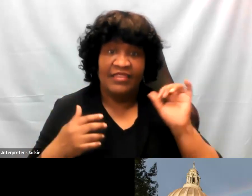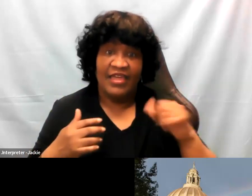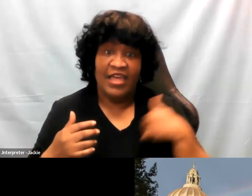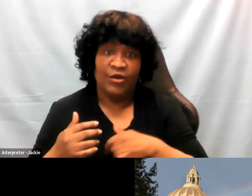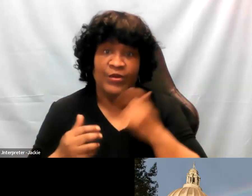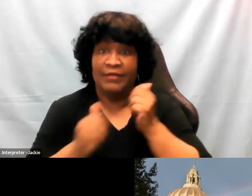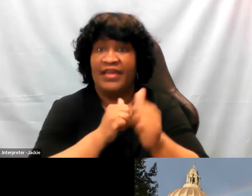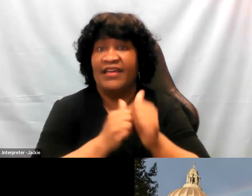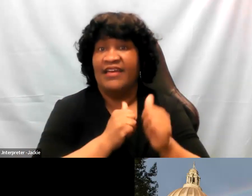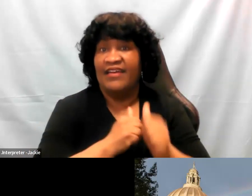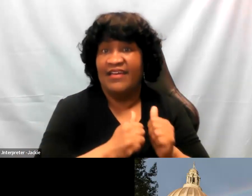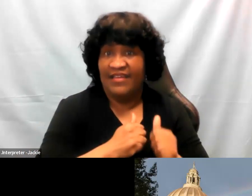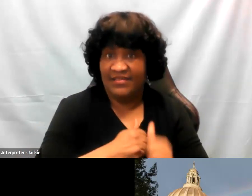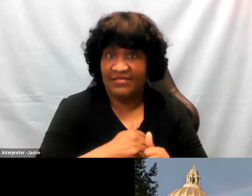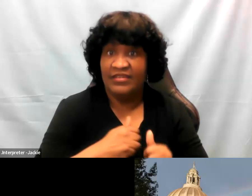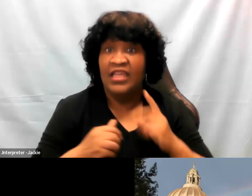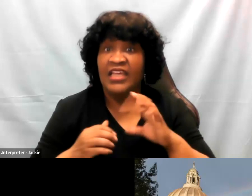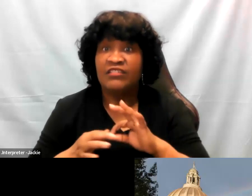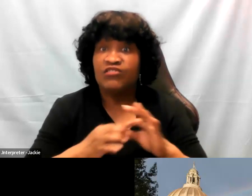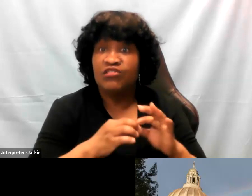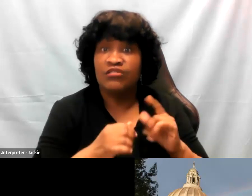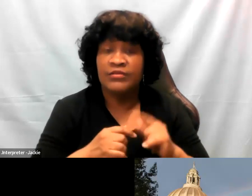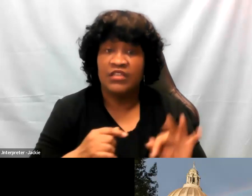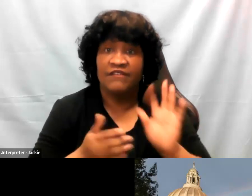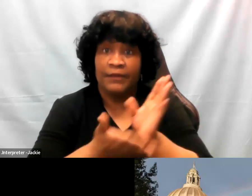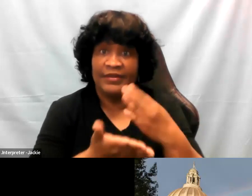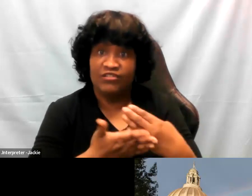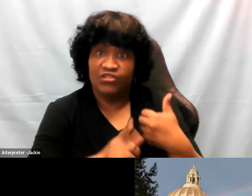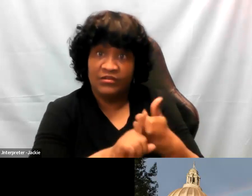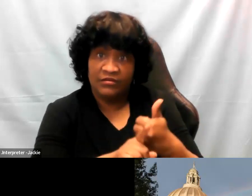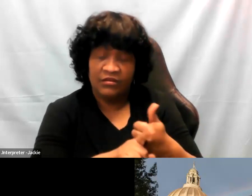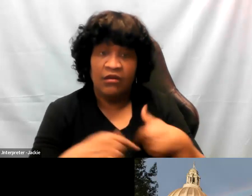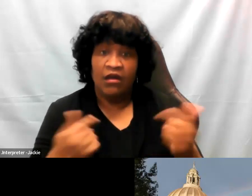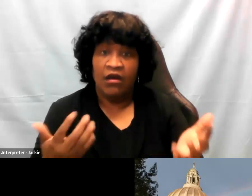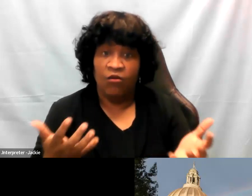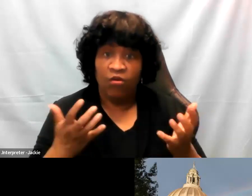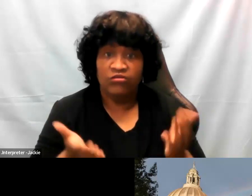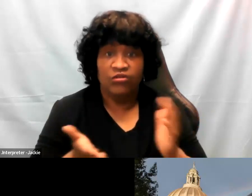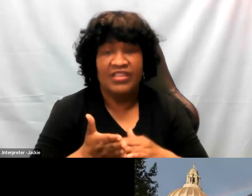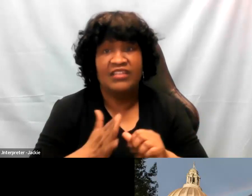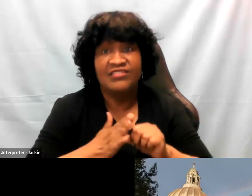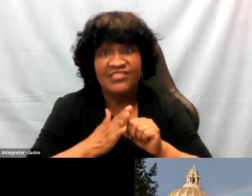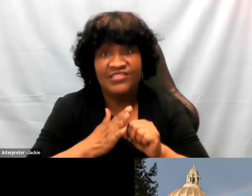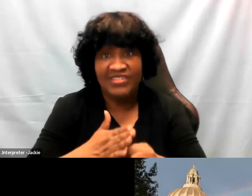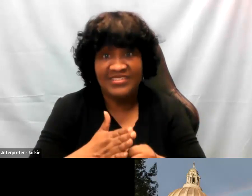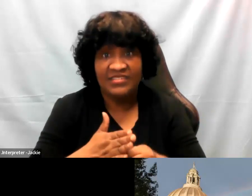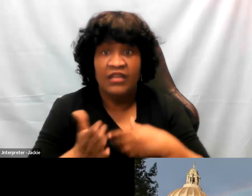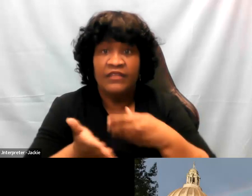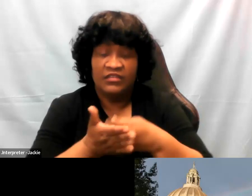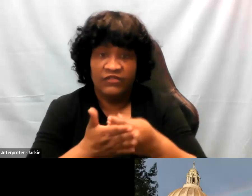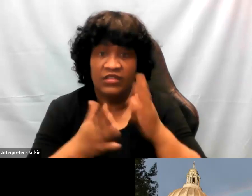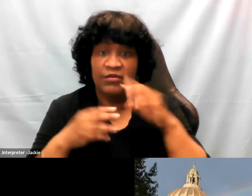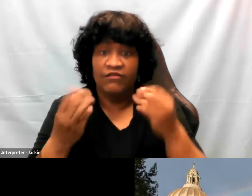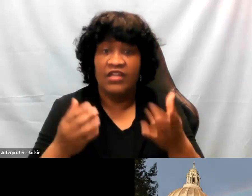we passed. In terms of the budget, I want to just stress that there's funding provided